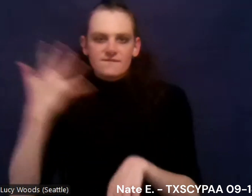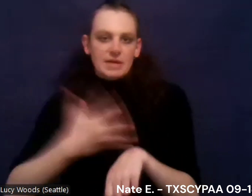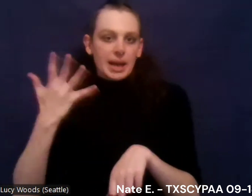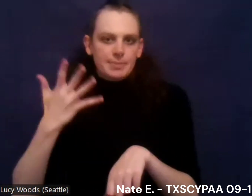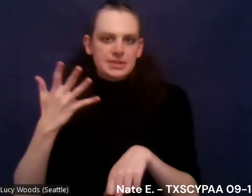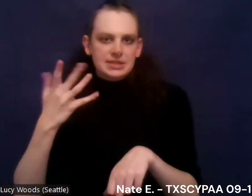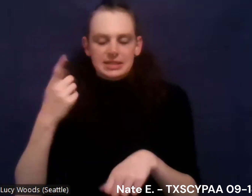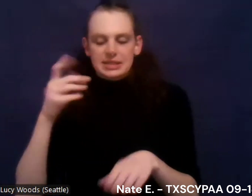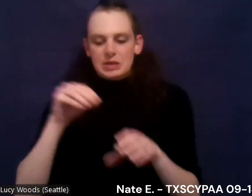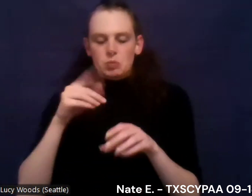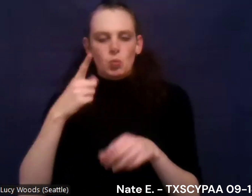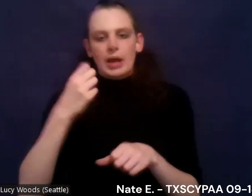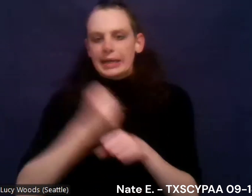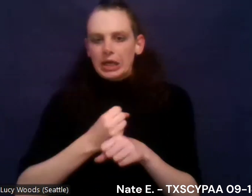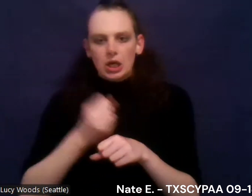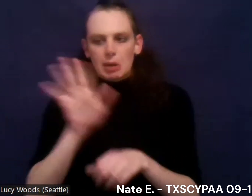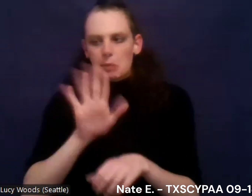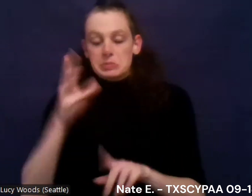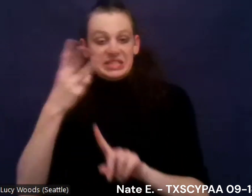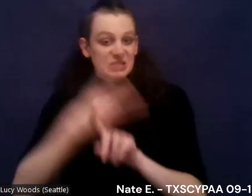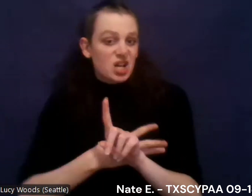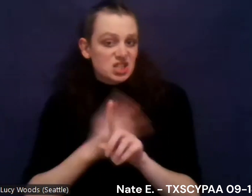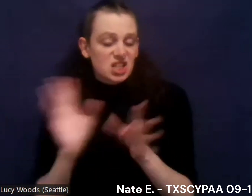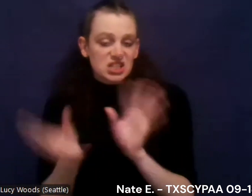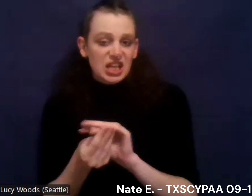the span really of like 6 months actually.